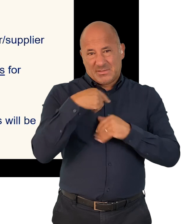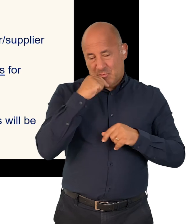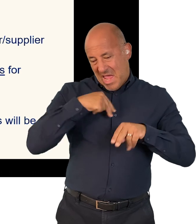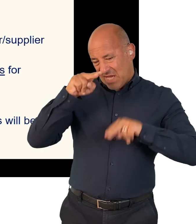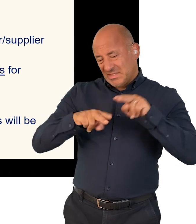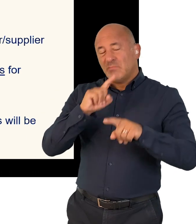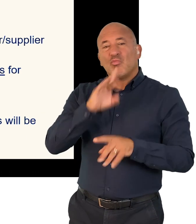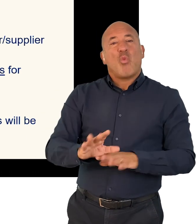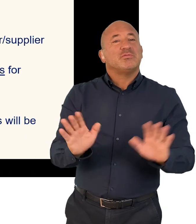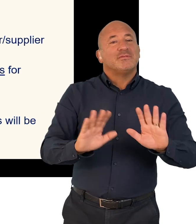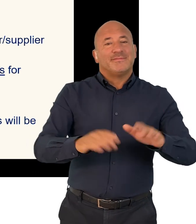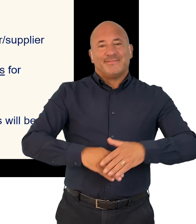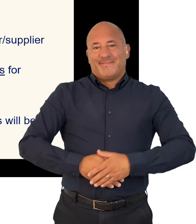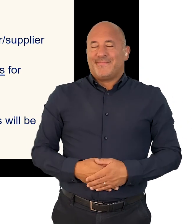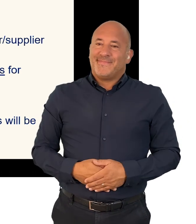proceed to assessment.